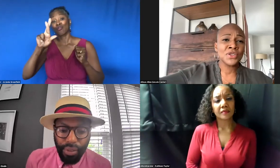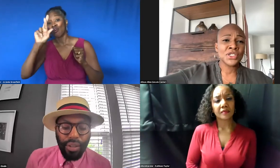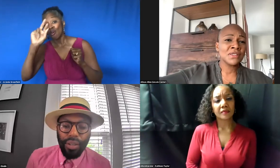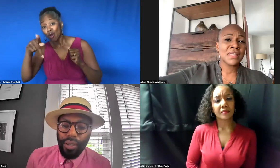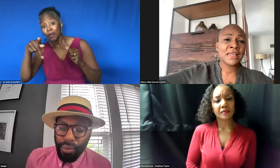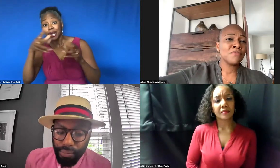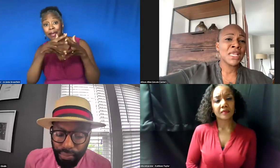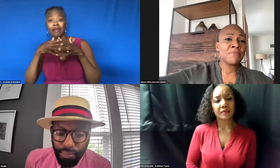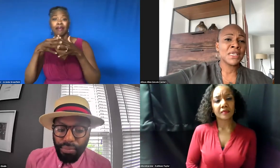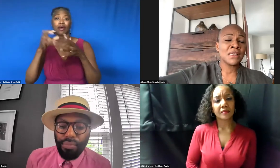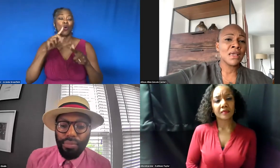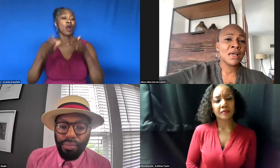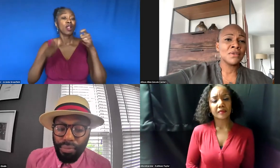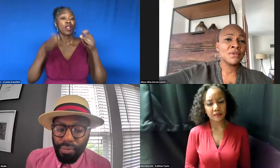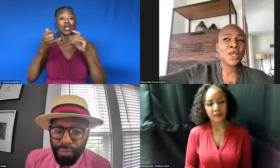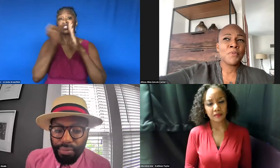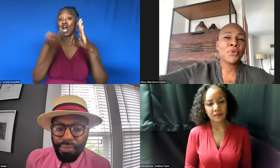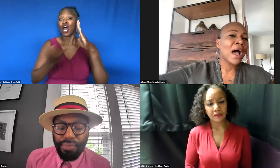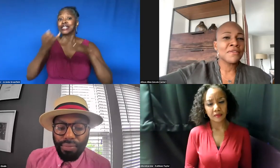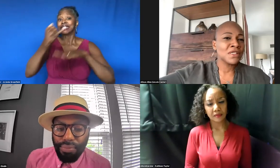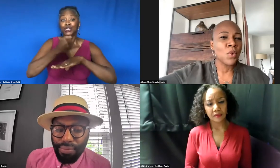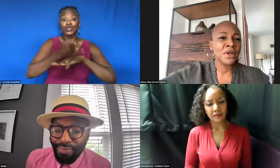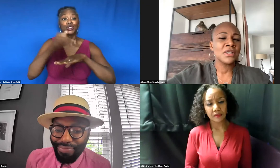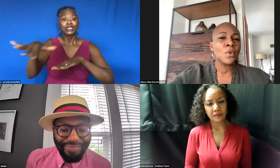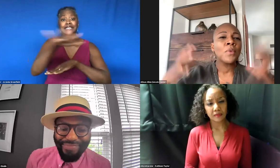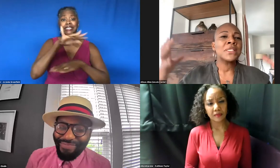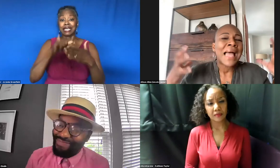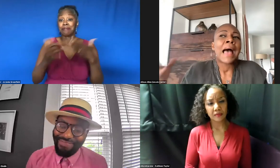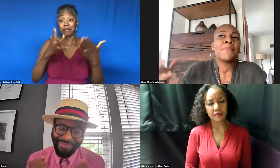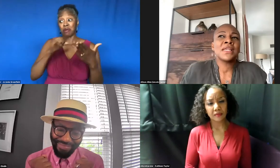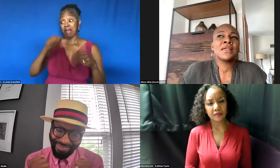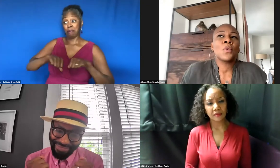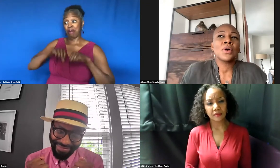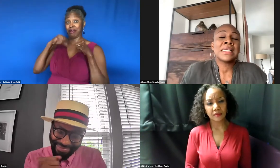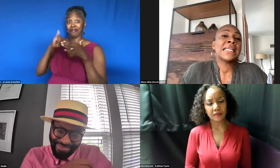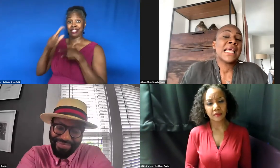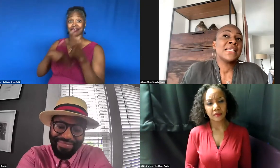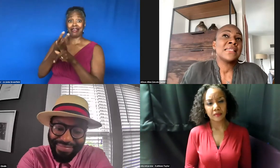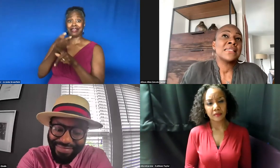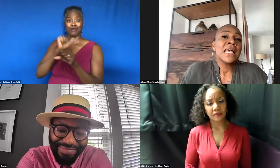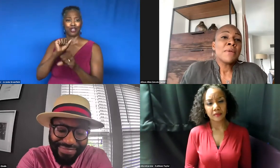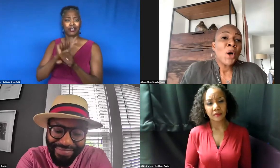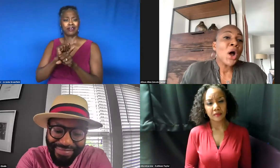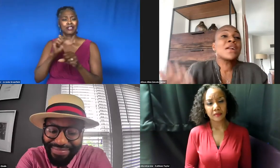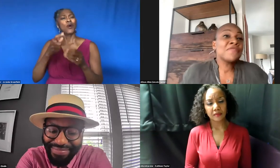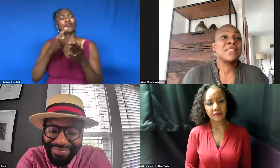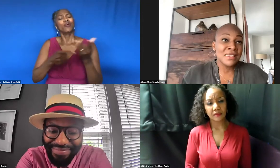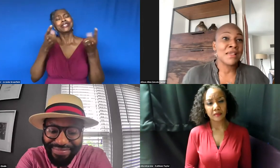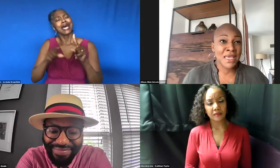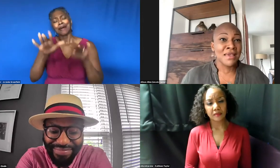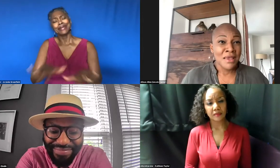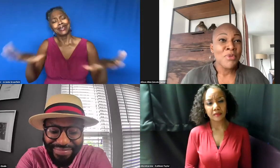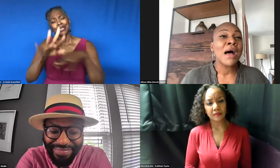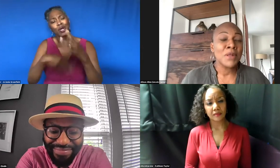arts institutions that may not be, you know, proud of this work? So what's happening in the world? And is that part of